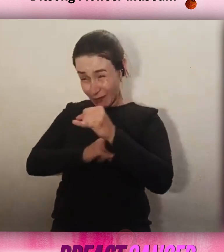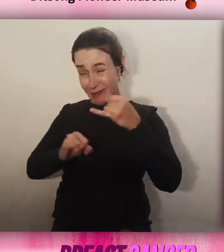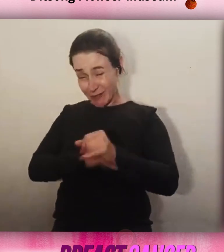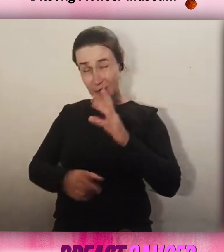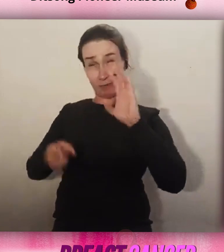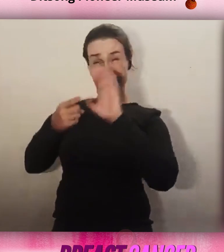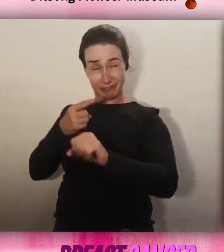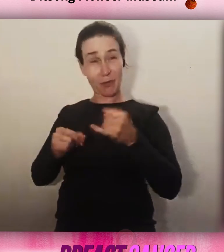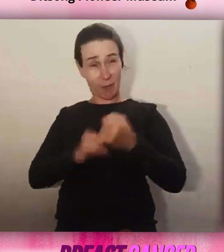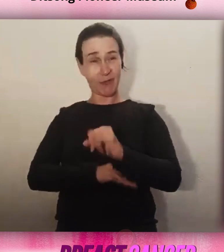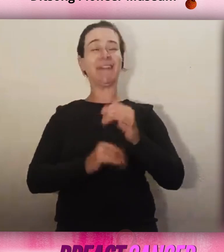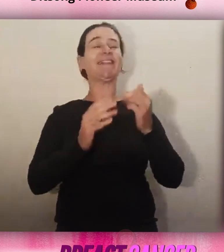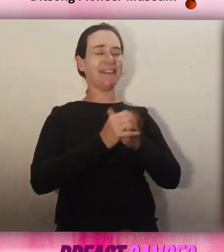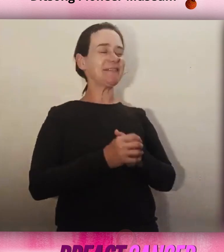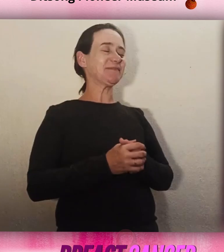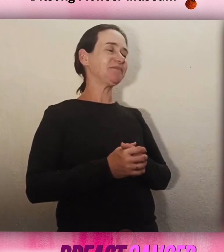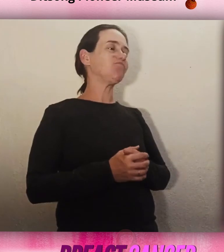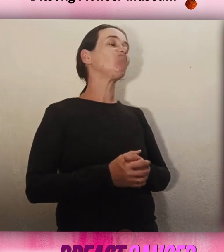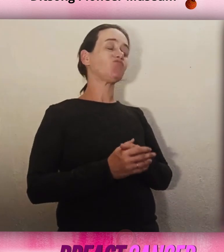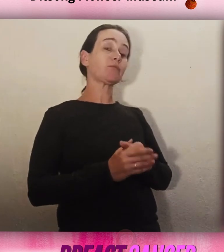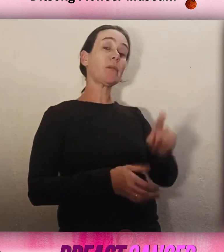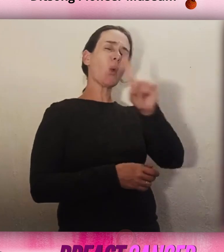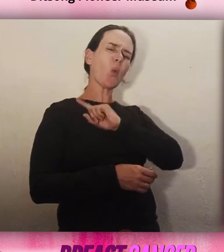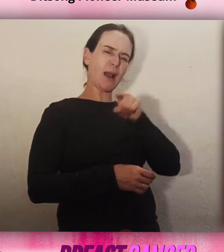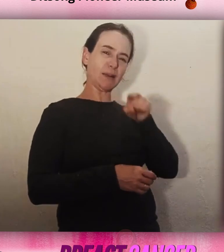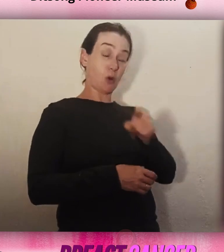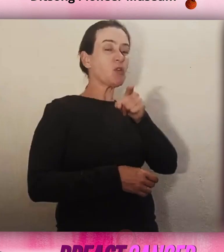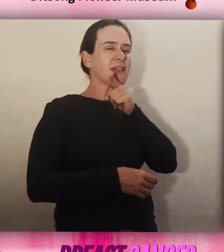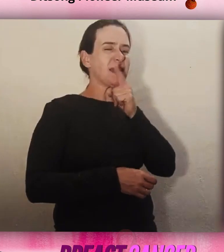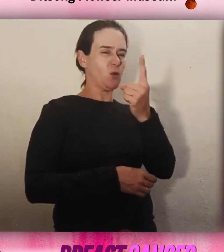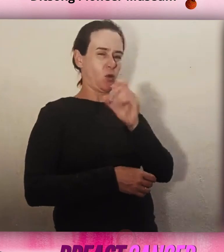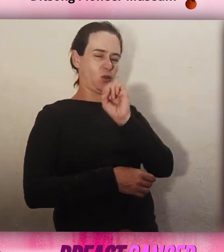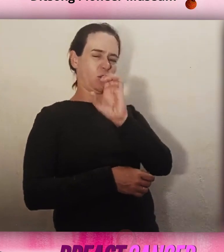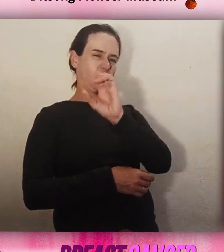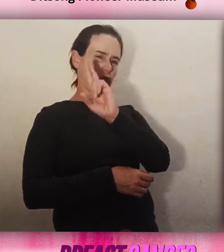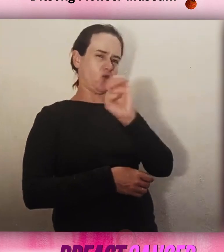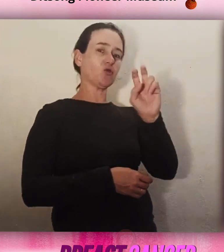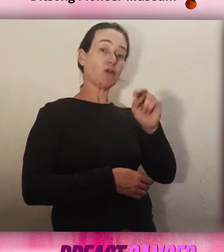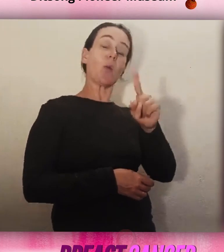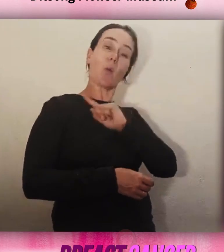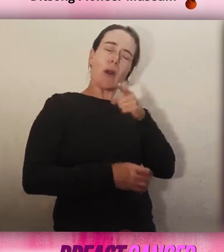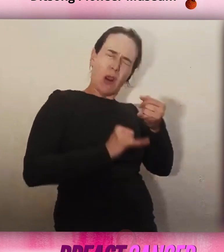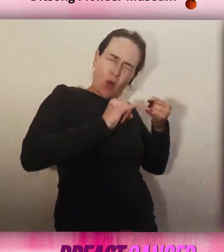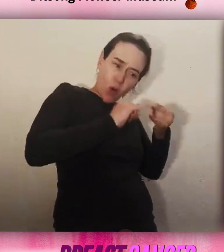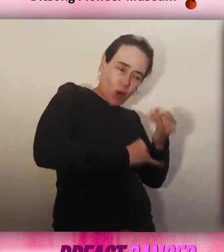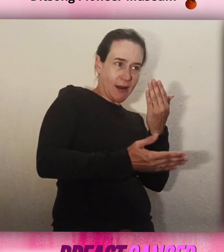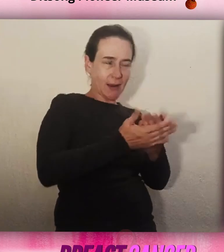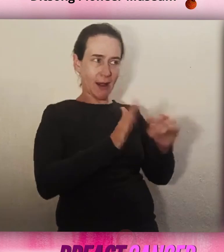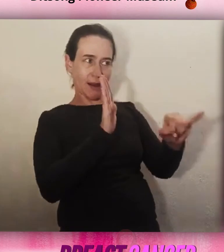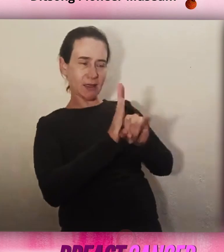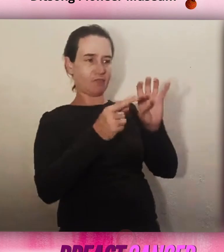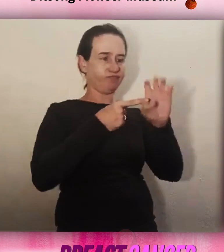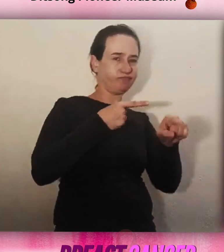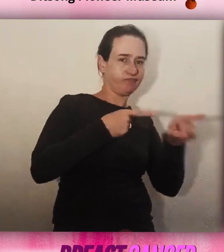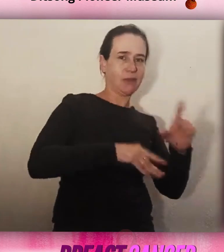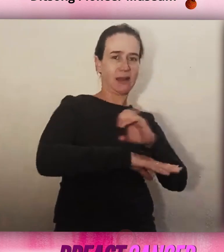early detection. Screening and early detection. Screening and early detection. Deal. So the reason why we do the screening is to get the early detection. It makes sense. So Hand